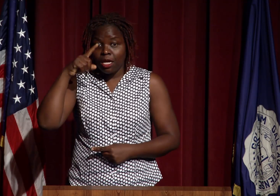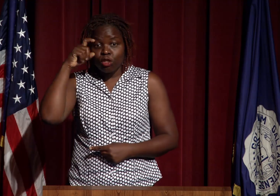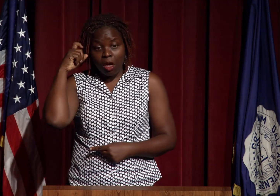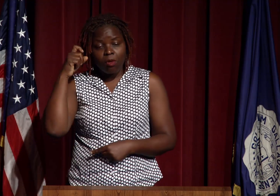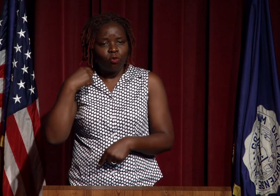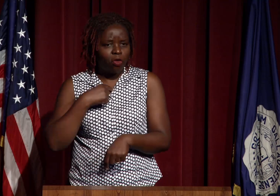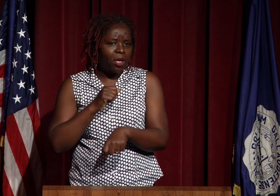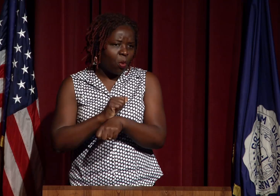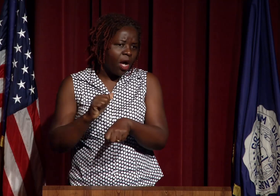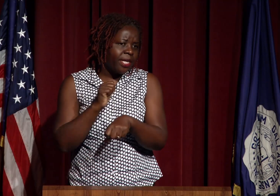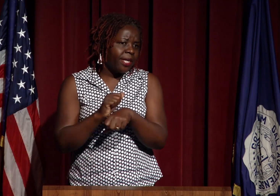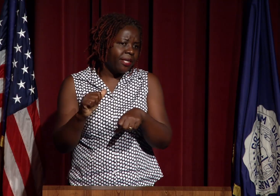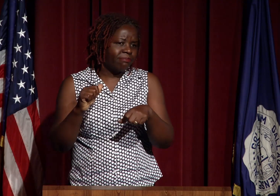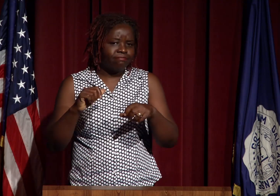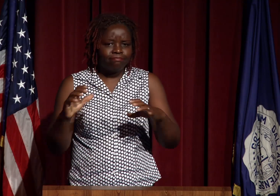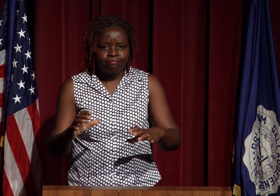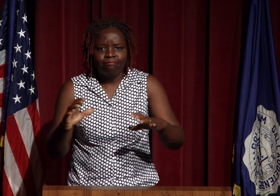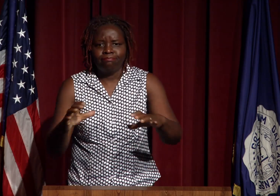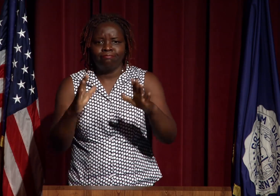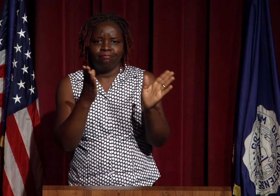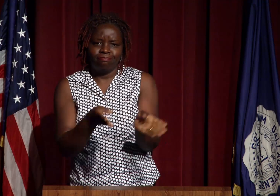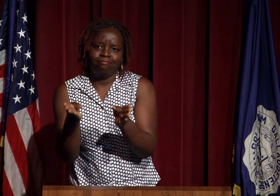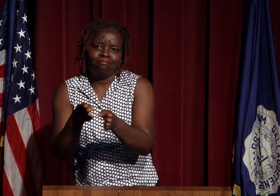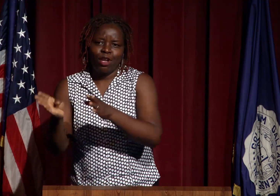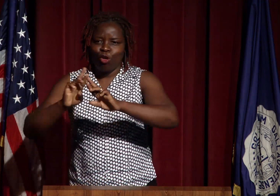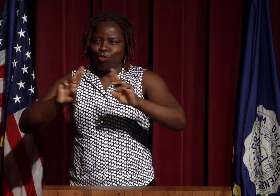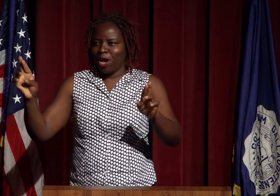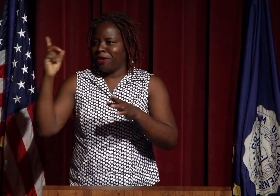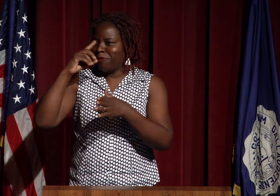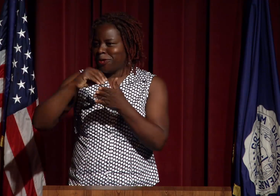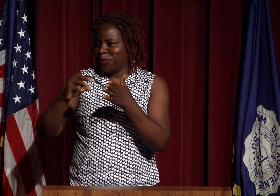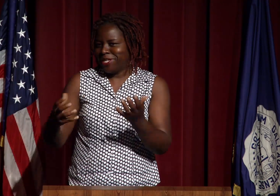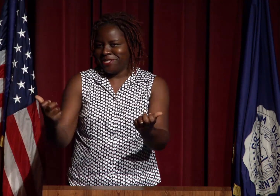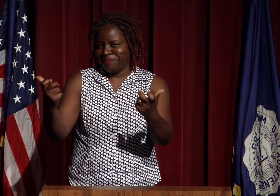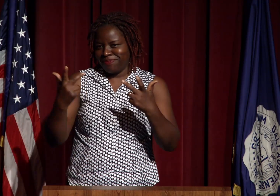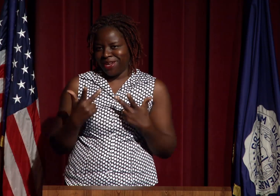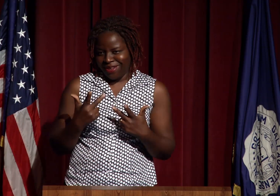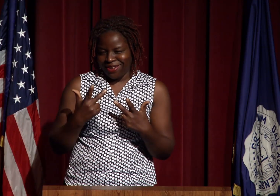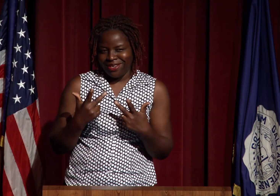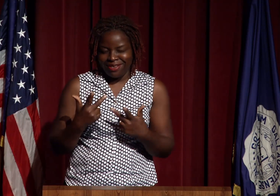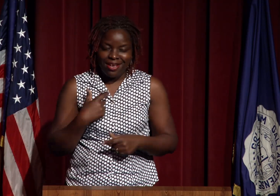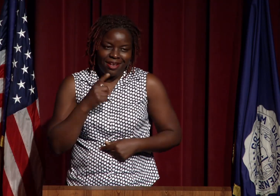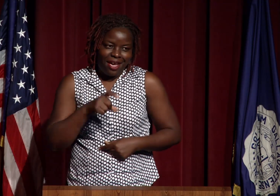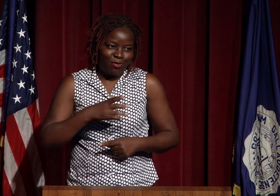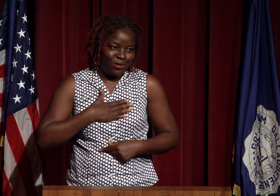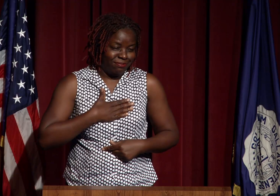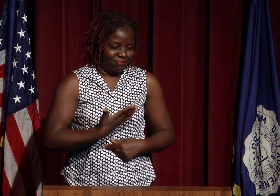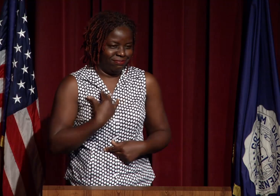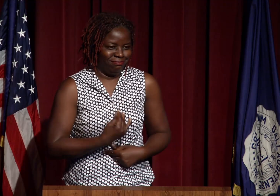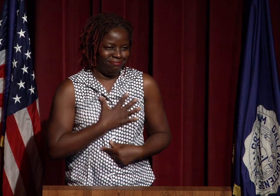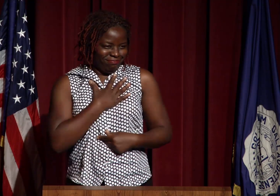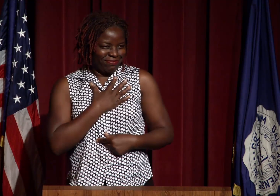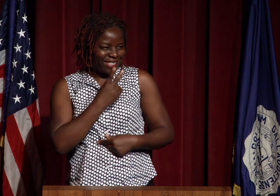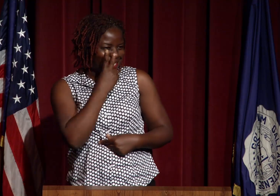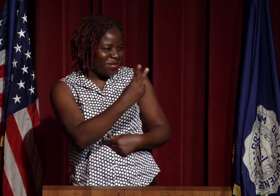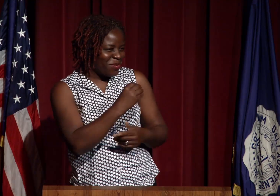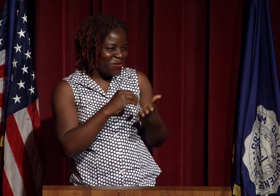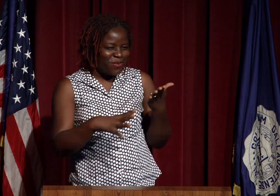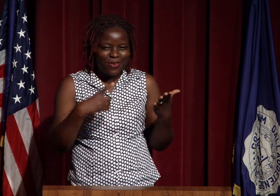years. Over the summer, the faculty has been diligently working, getting ourselves ready for the students to return, and I have to